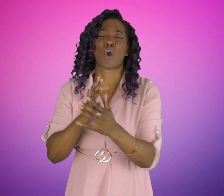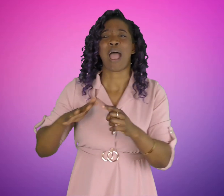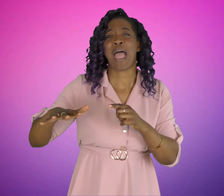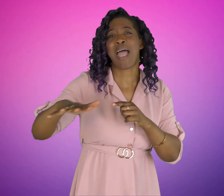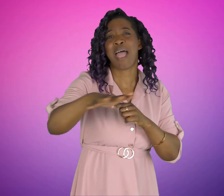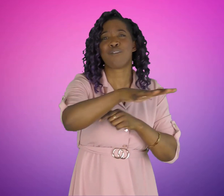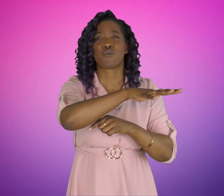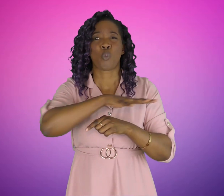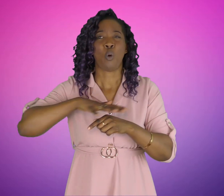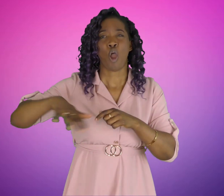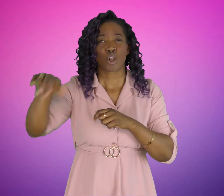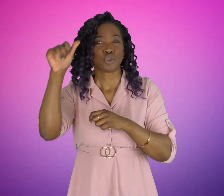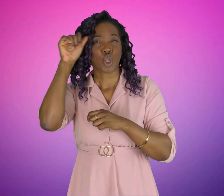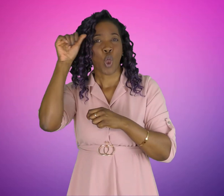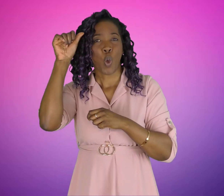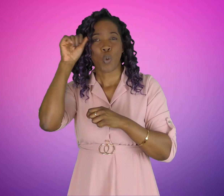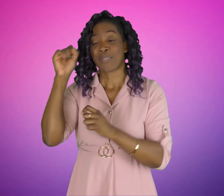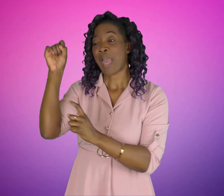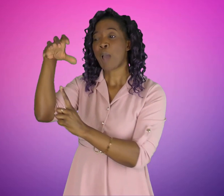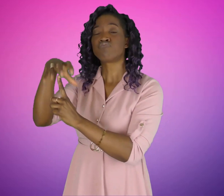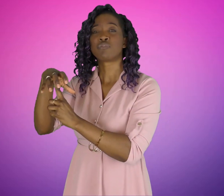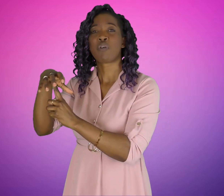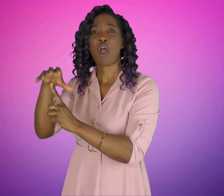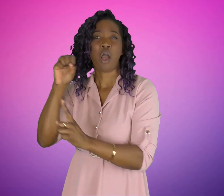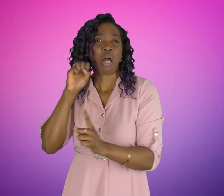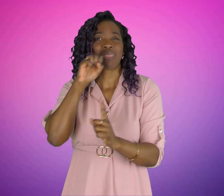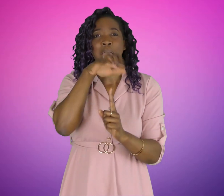to them, make sure that everyone knows. The